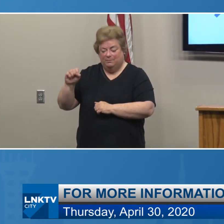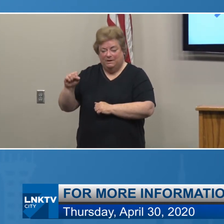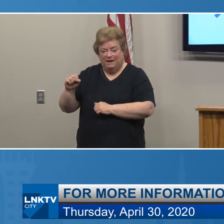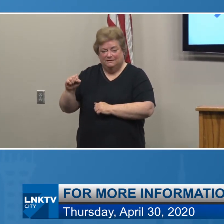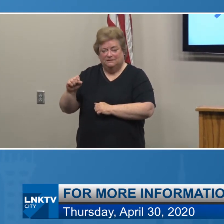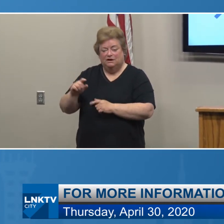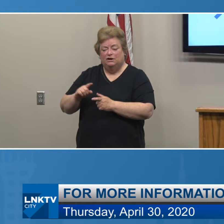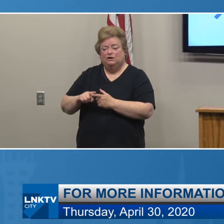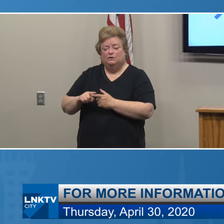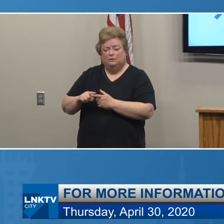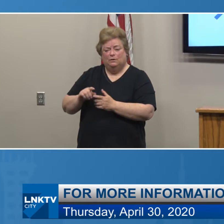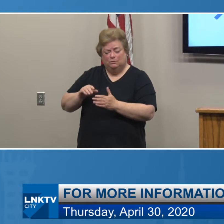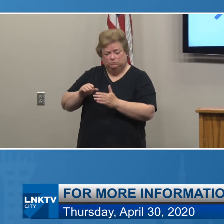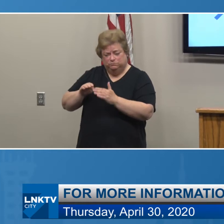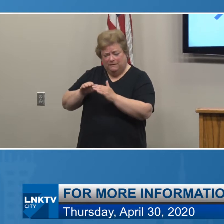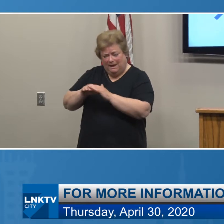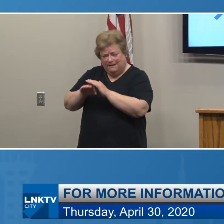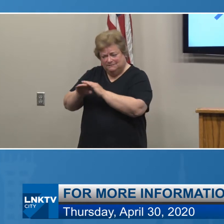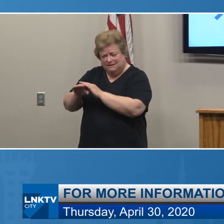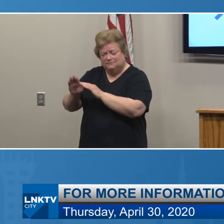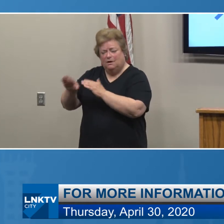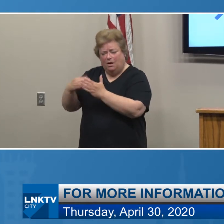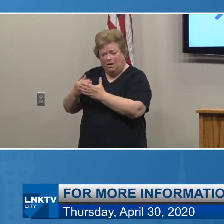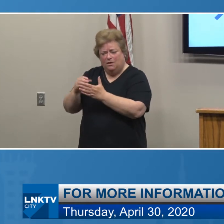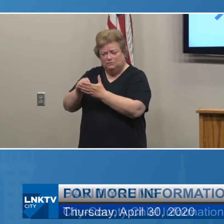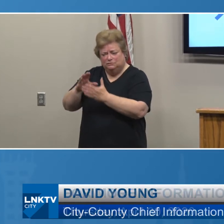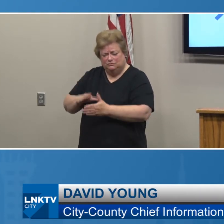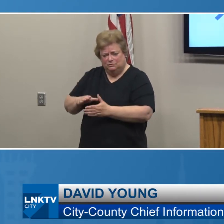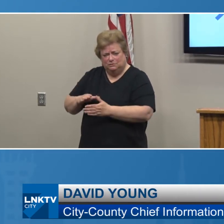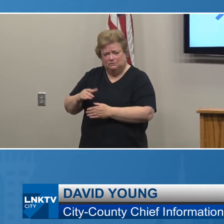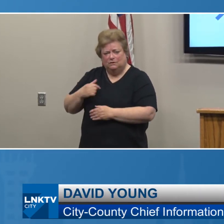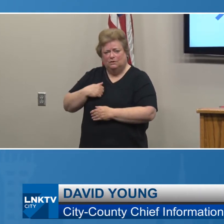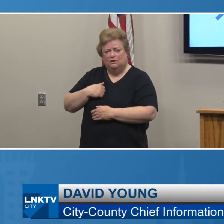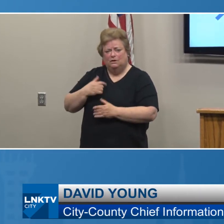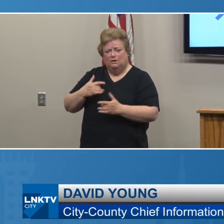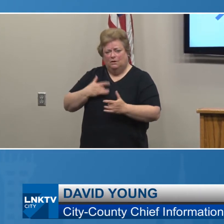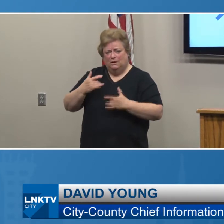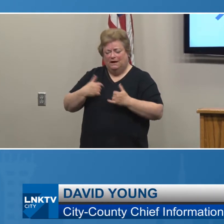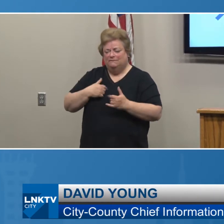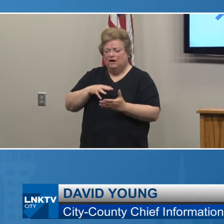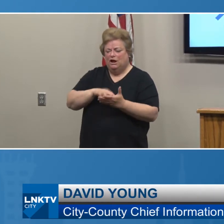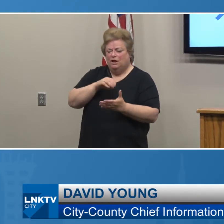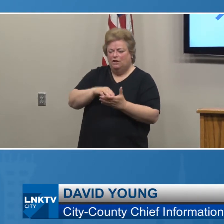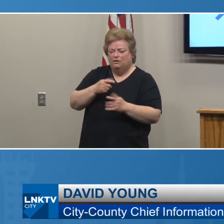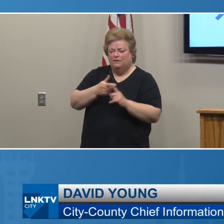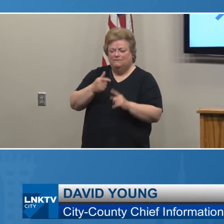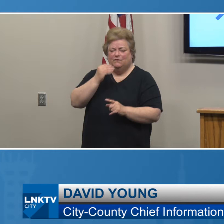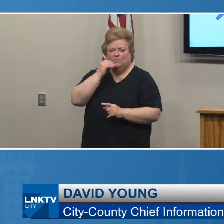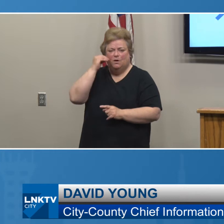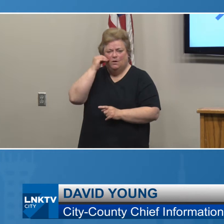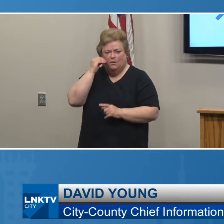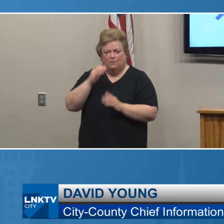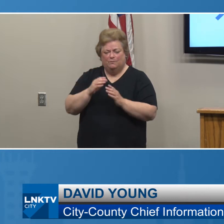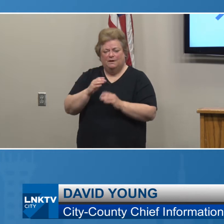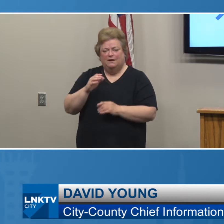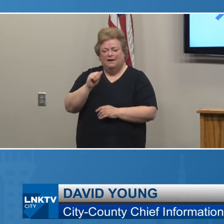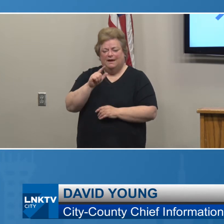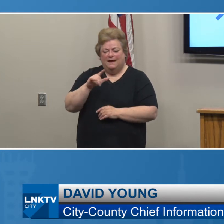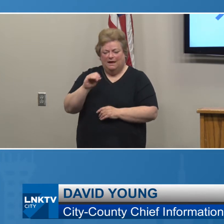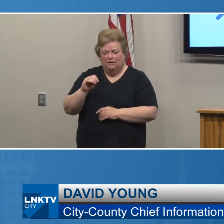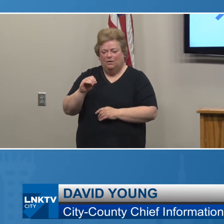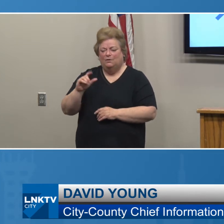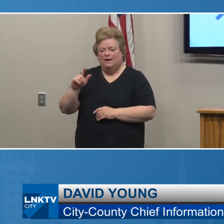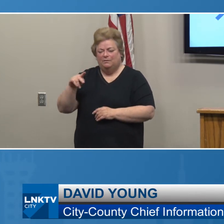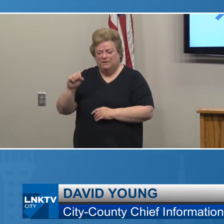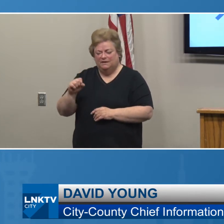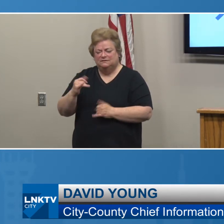connect students throughout our community. To that end, we are excited to announce our new Learn from Home program. ALLO and LPS have begun